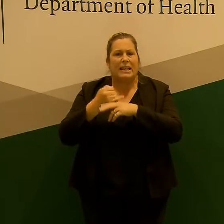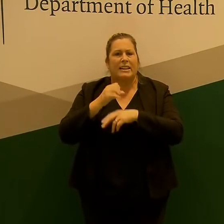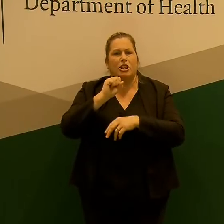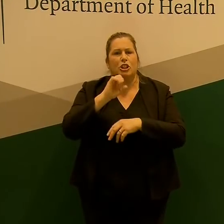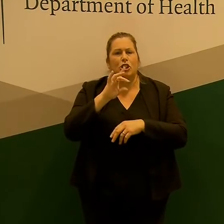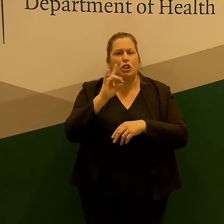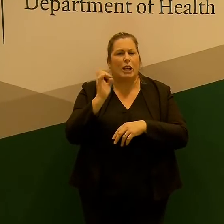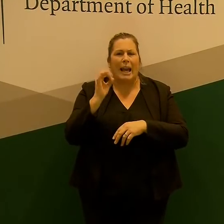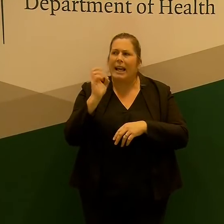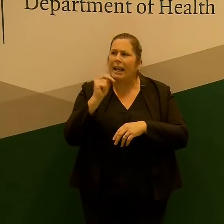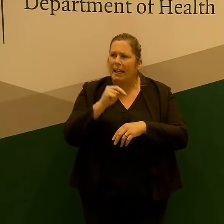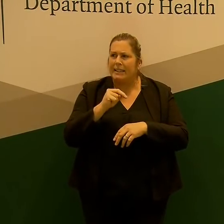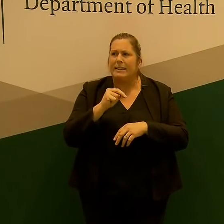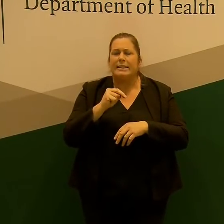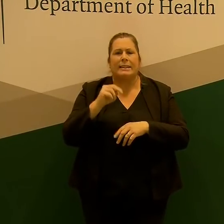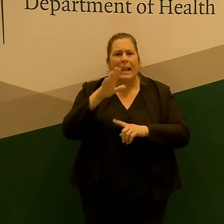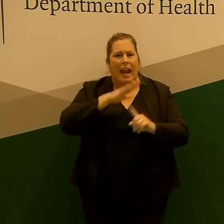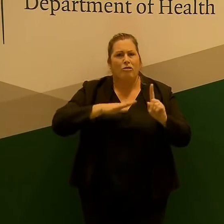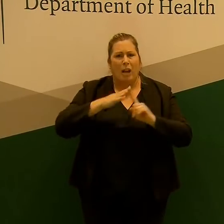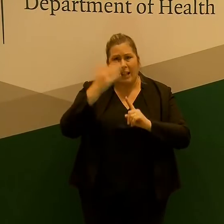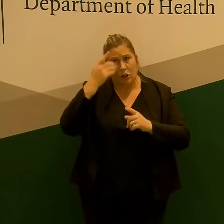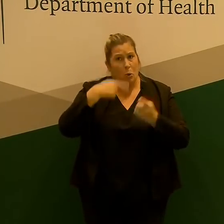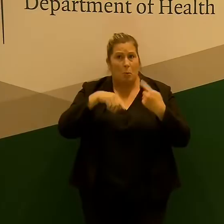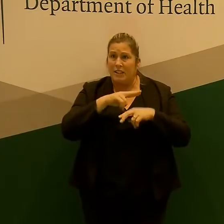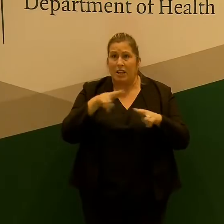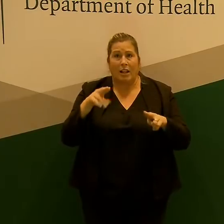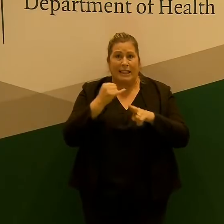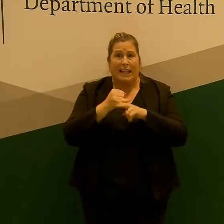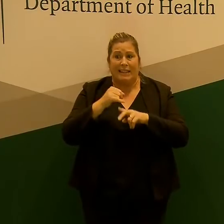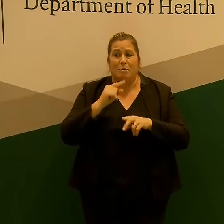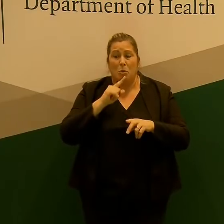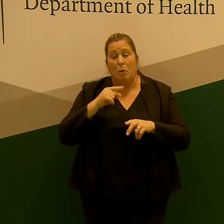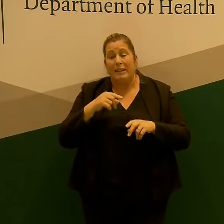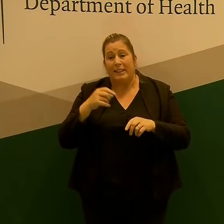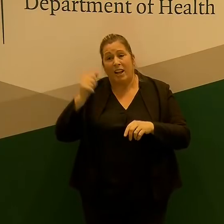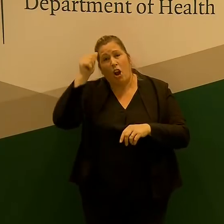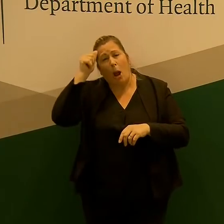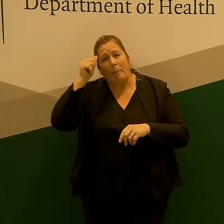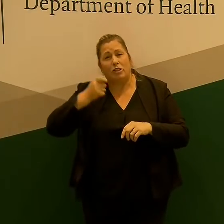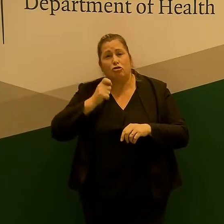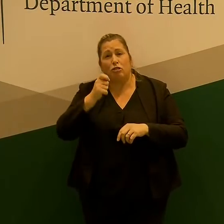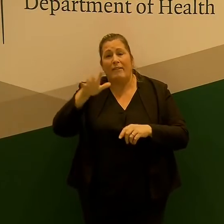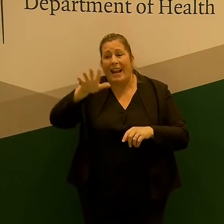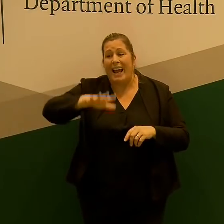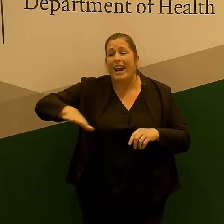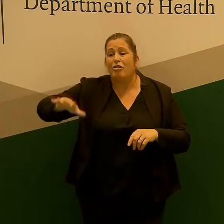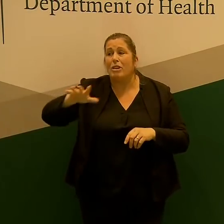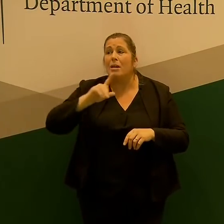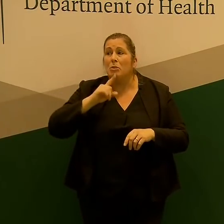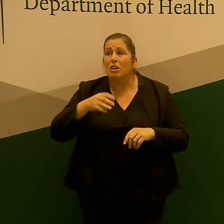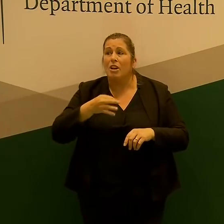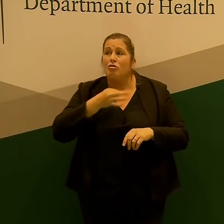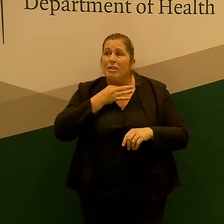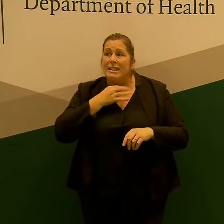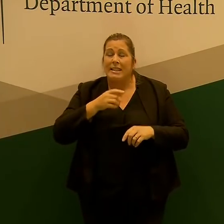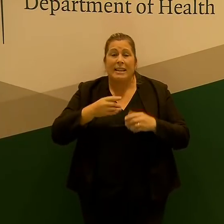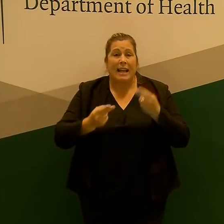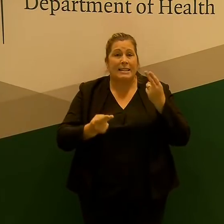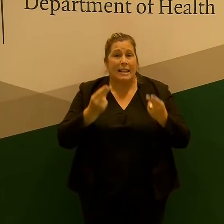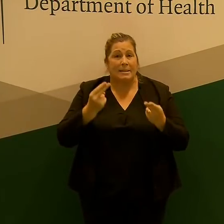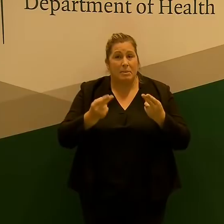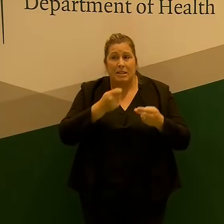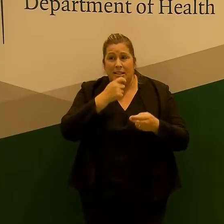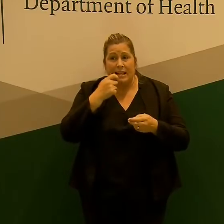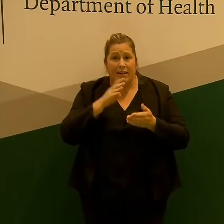transmission. I know we're not in Schengen. We are in the common travel area. As you know, the risk assessment pointed out that